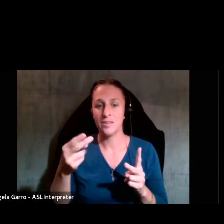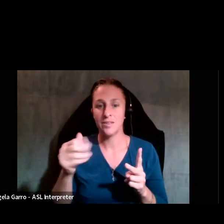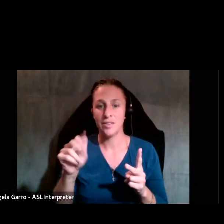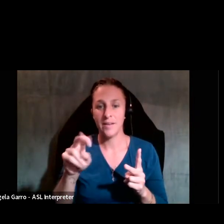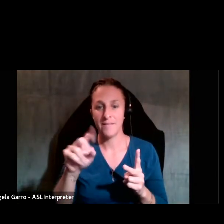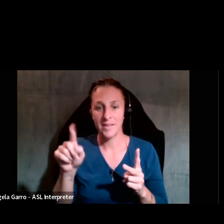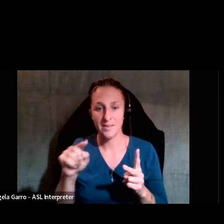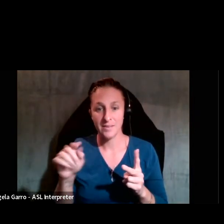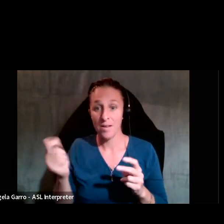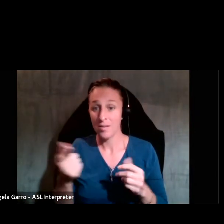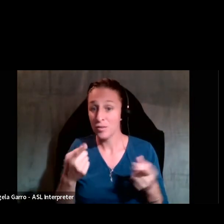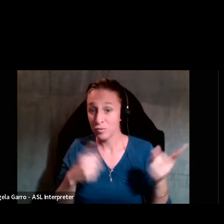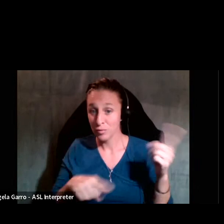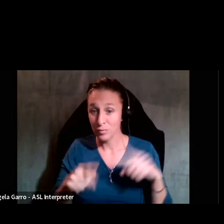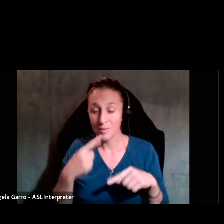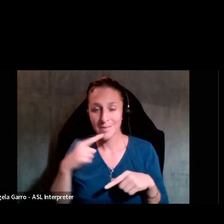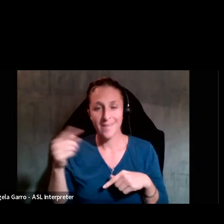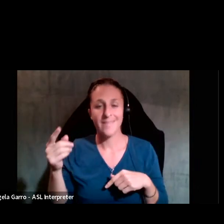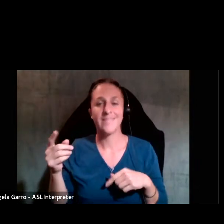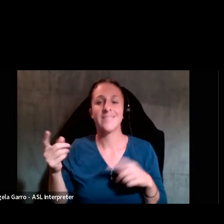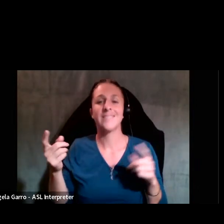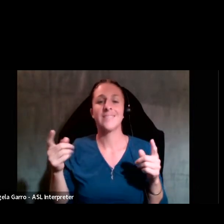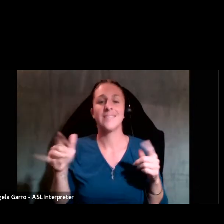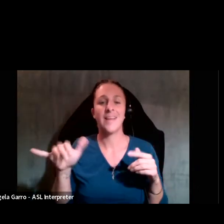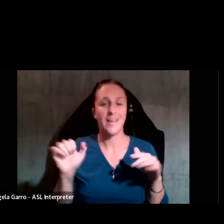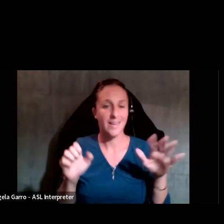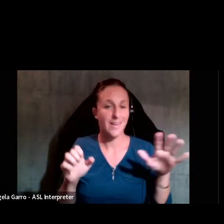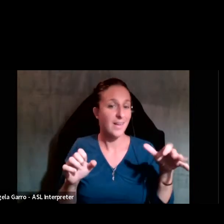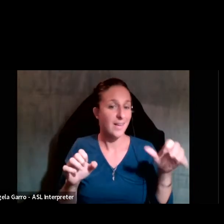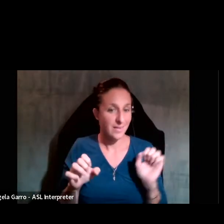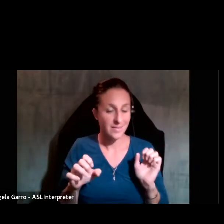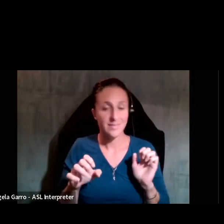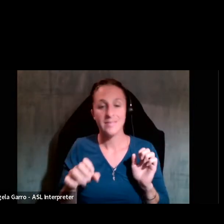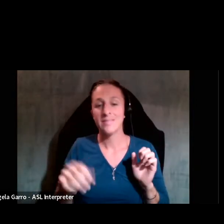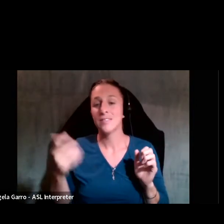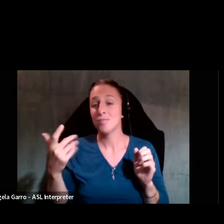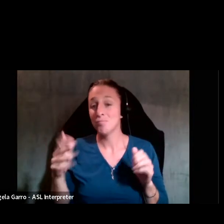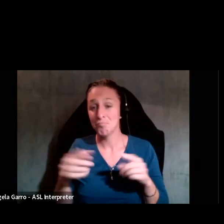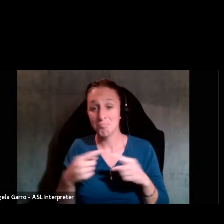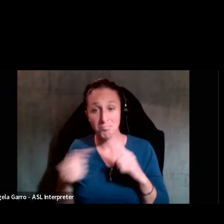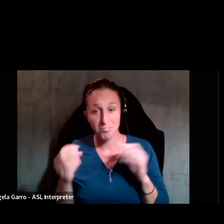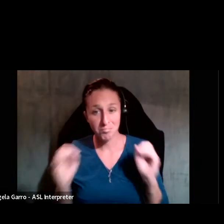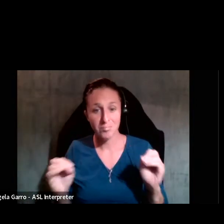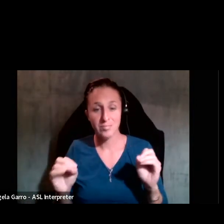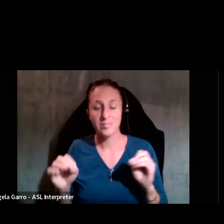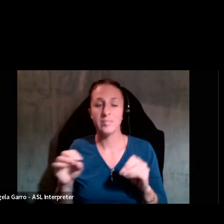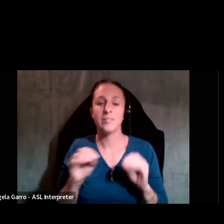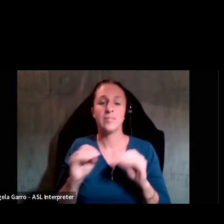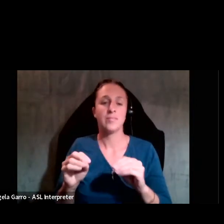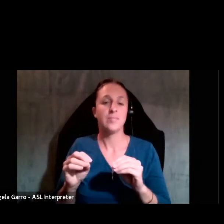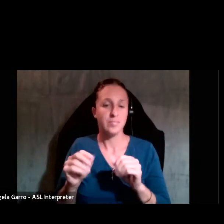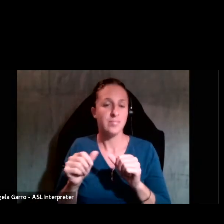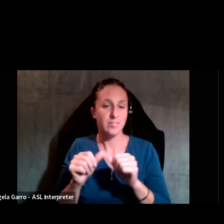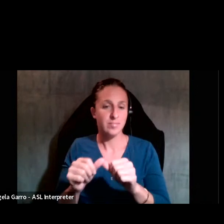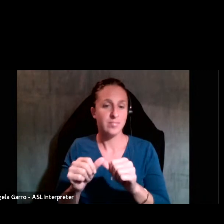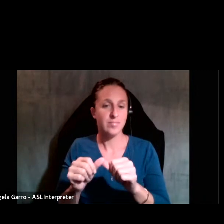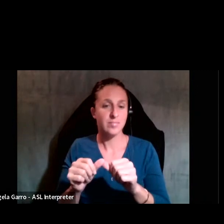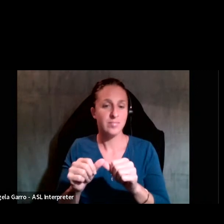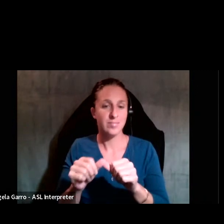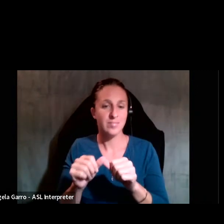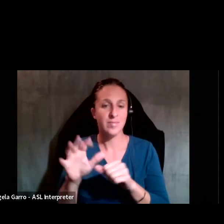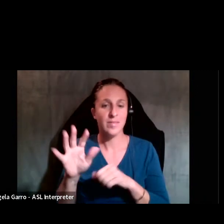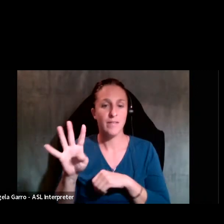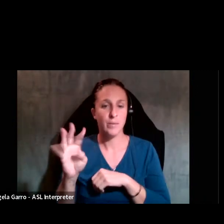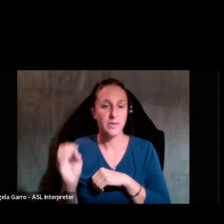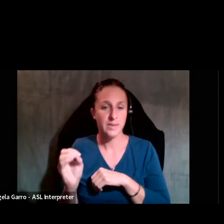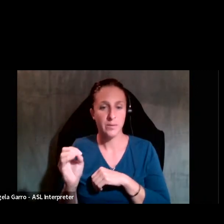in favor, please say aye. Aye. Any opposition? Hearing no. Motion carried 5-0 or 4-0. Okay, moving on to